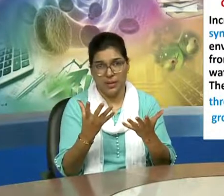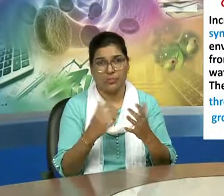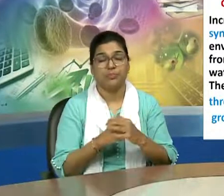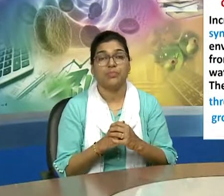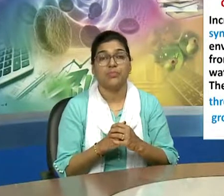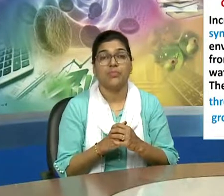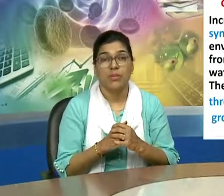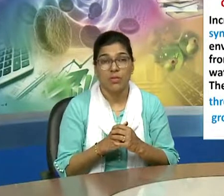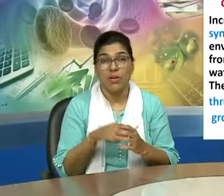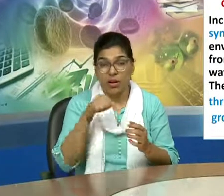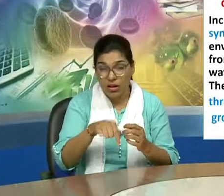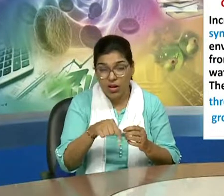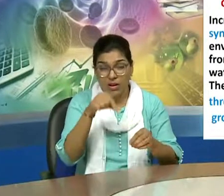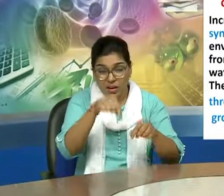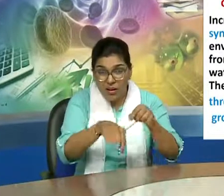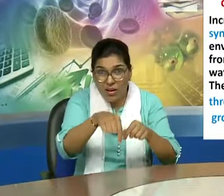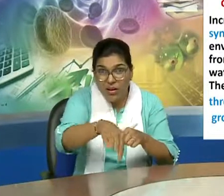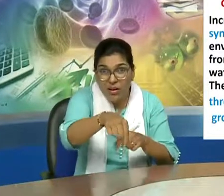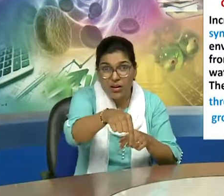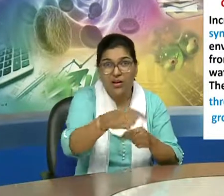And also that water logged,